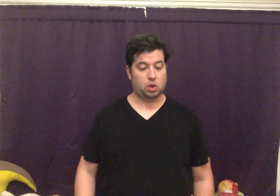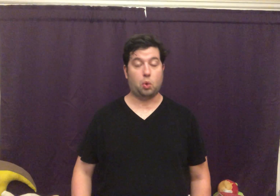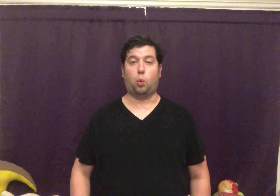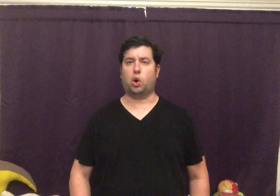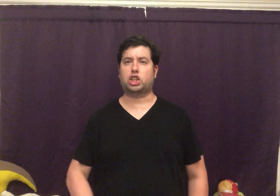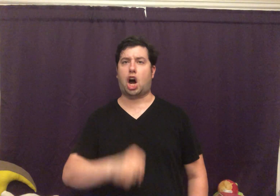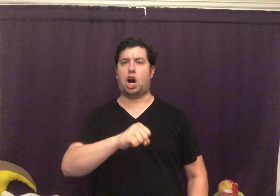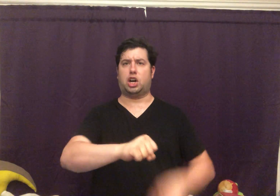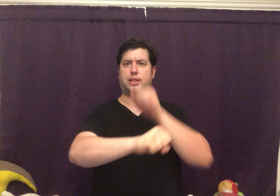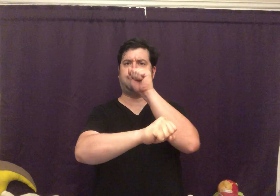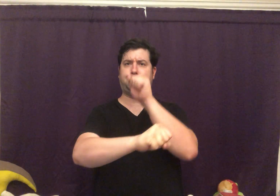Work hard.